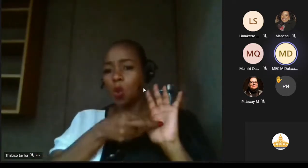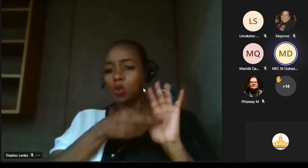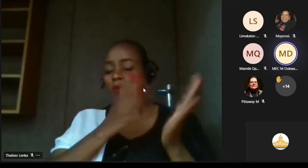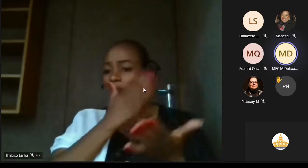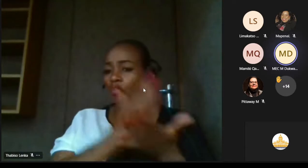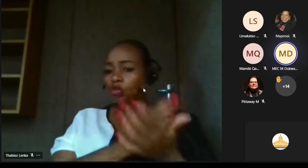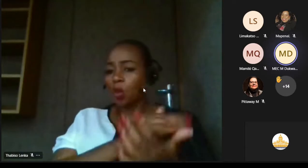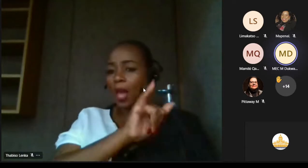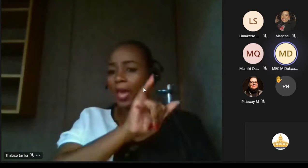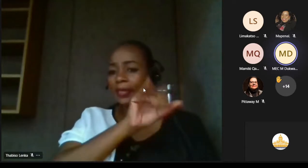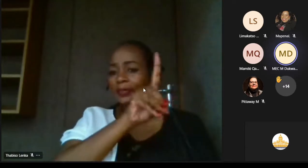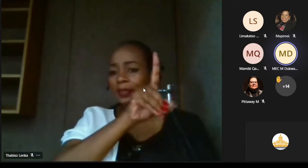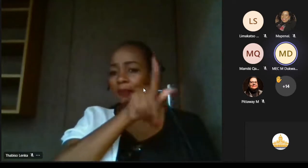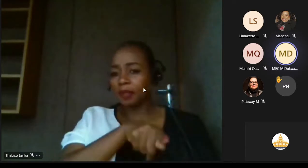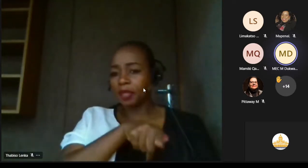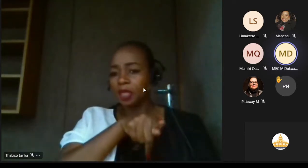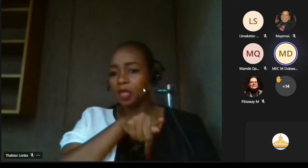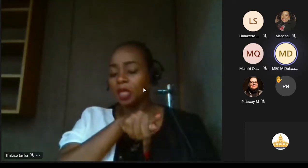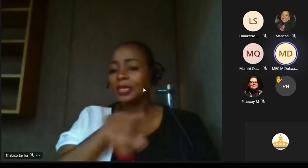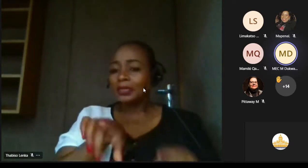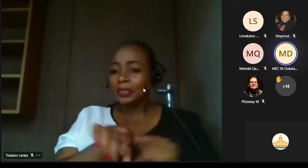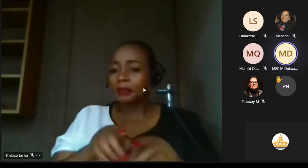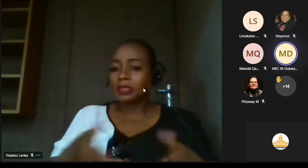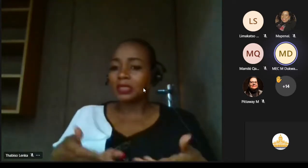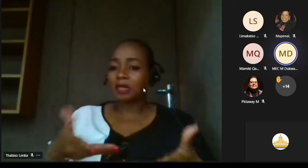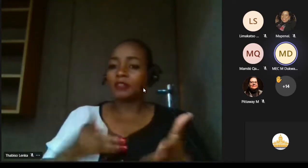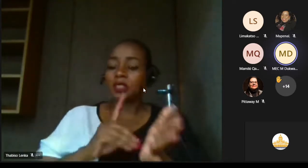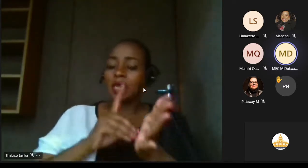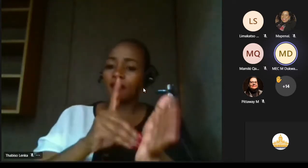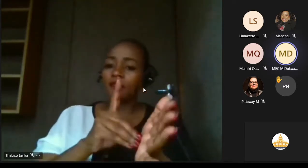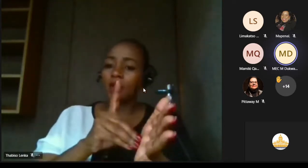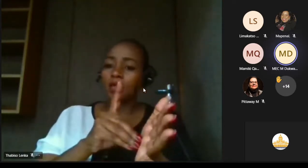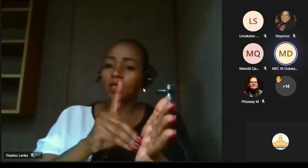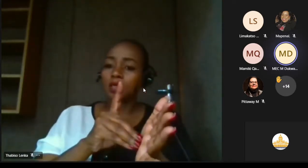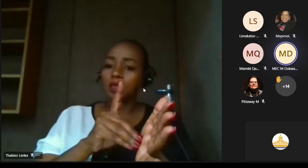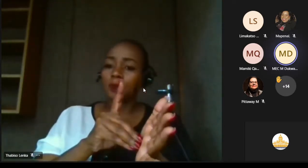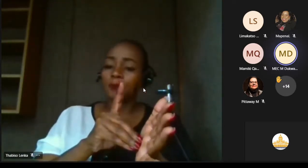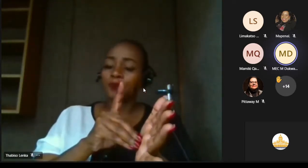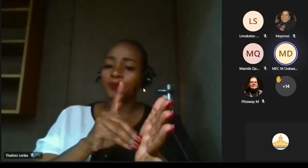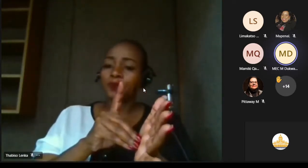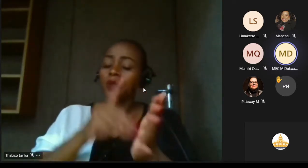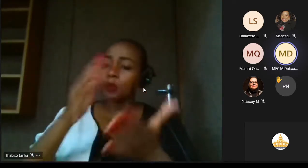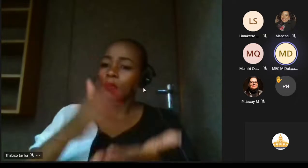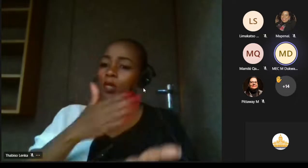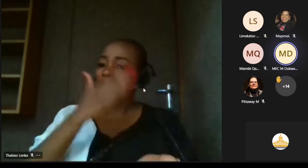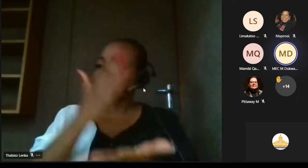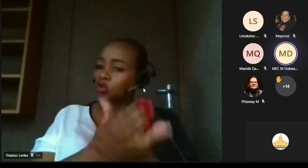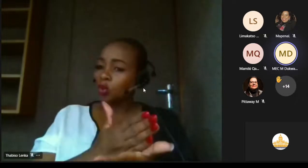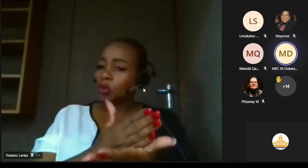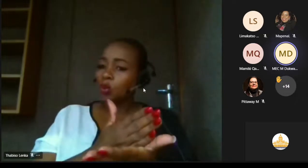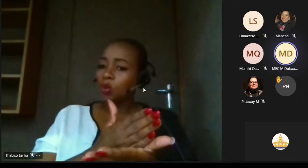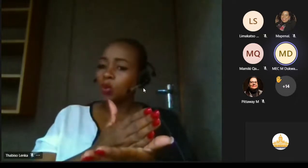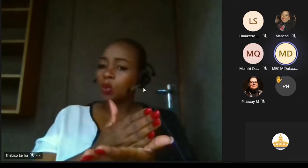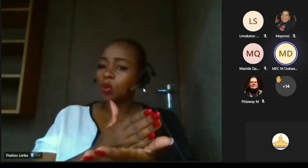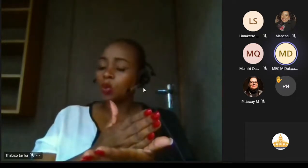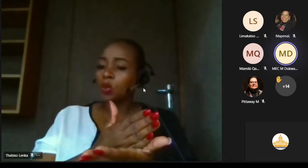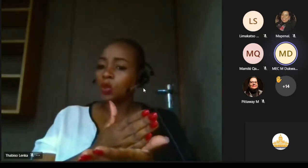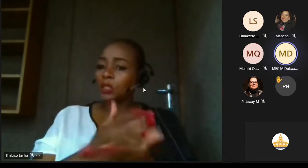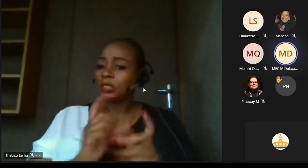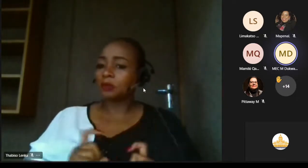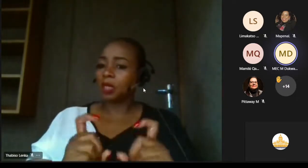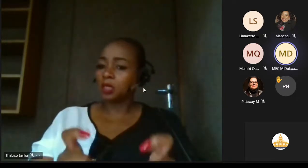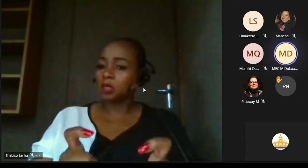are guided by the service delivery needs of our communities and ensure that there is strict adherence in terms of